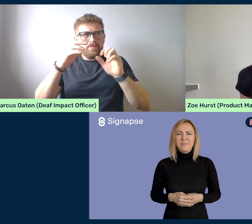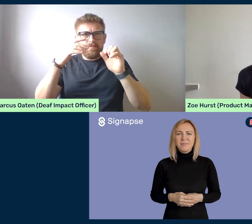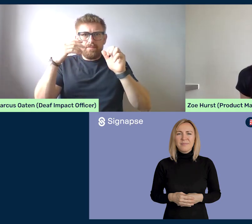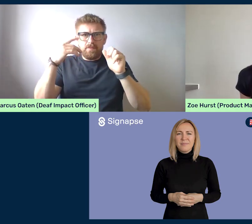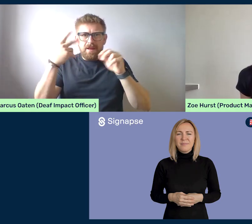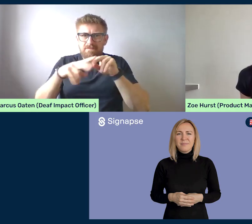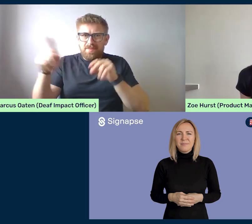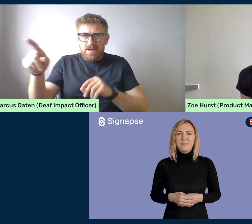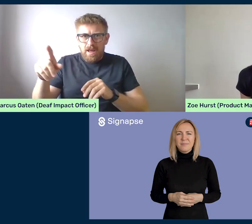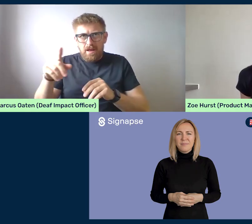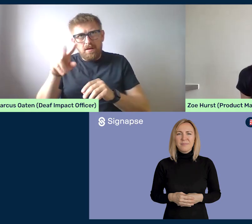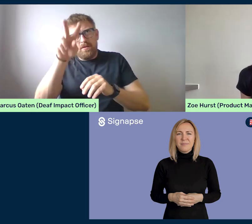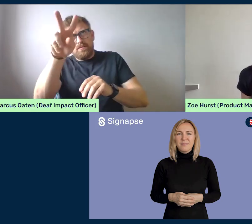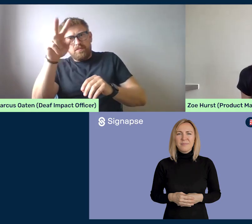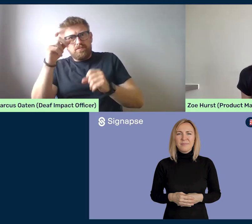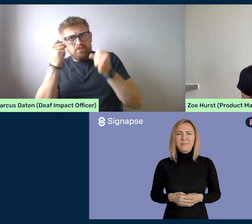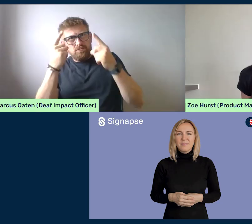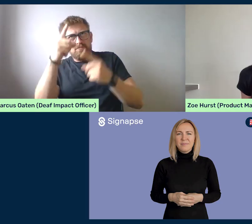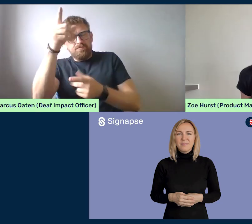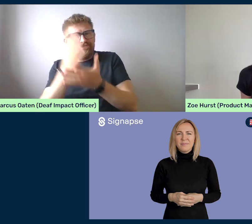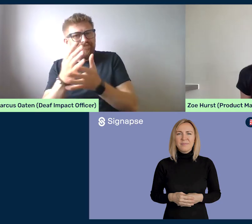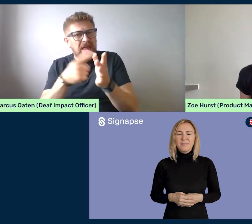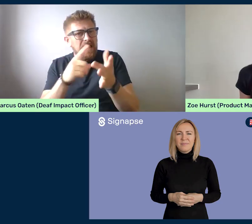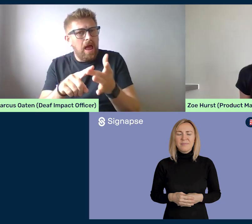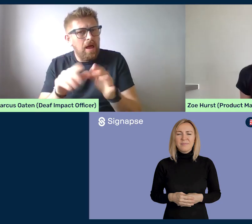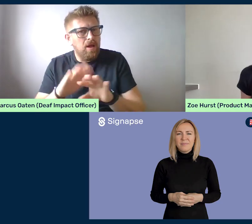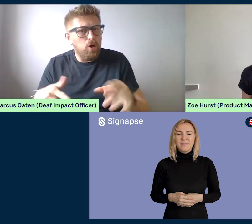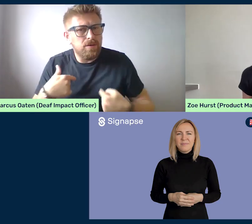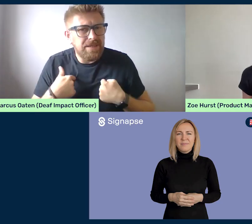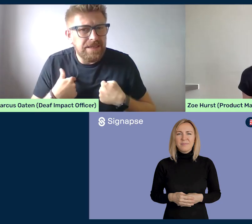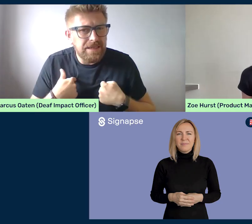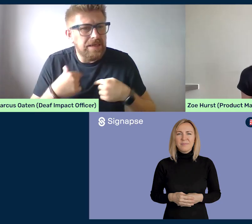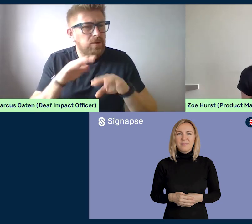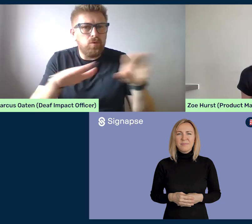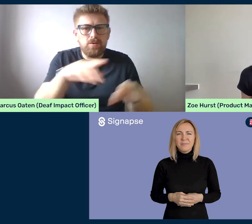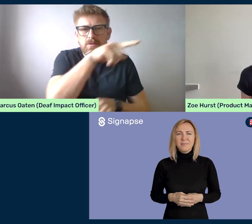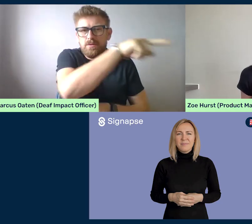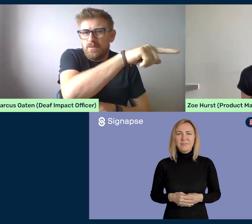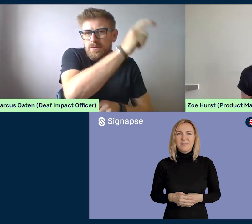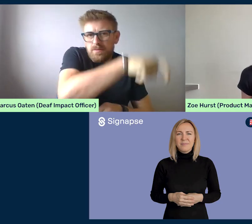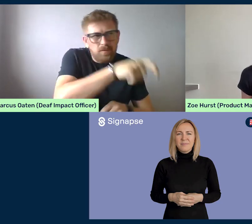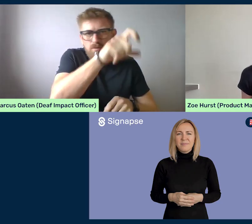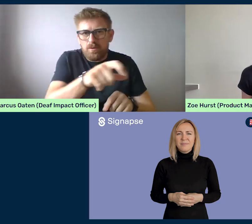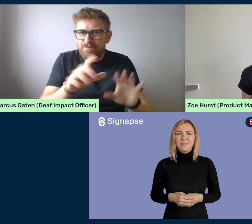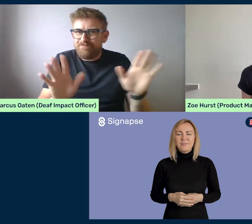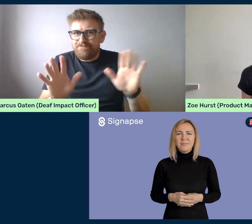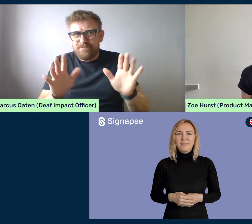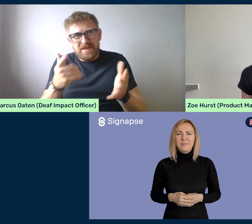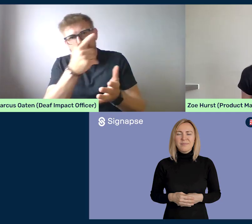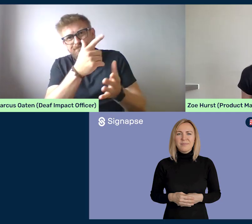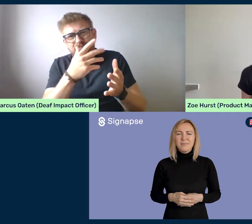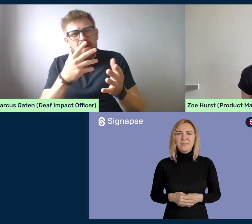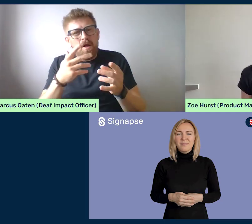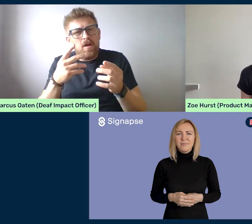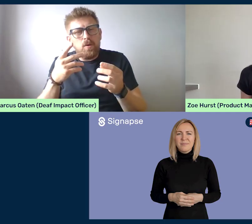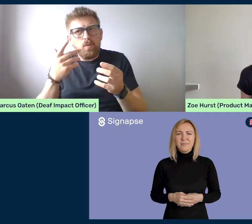that, how Yeah, people perceive, if they look and understand it, whether it is AI or not, and it's